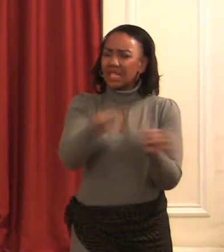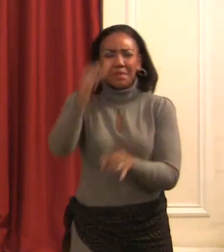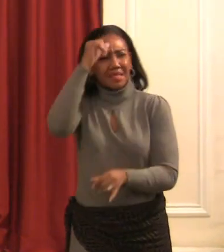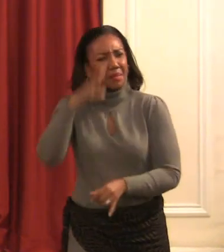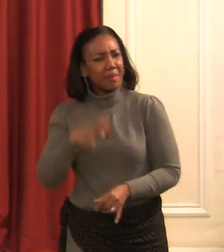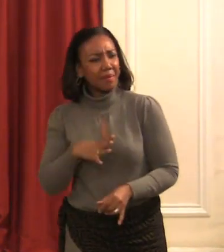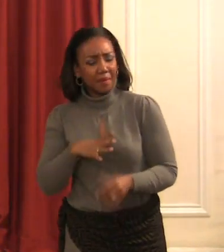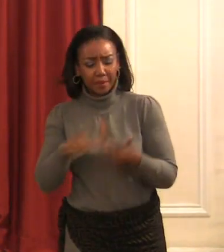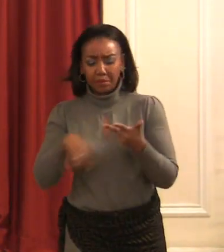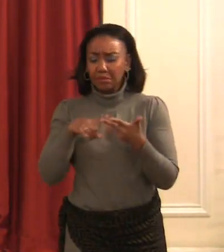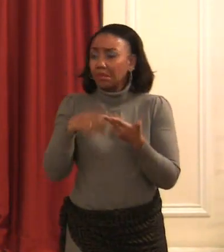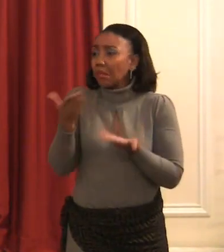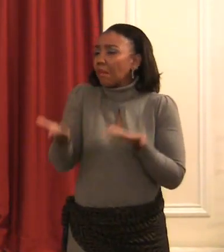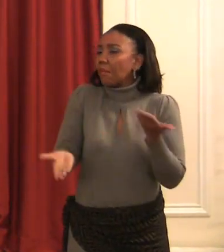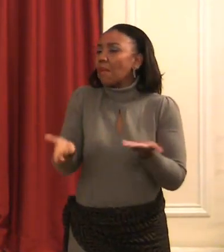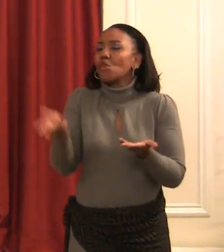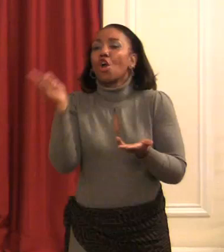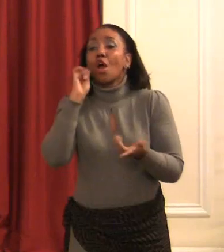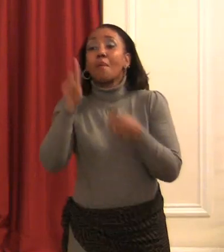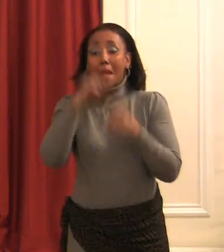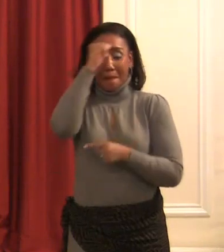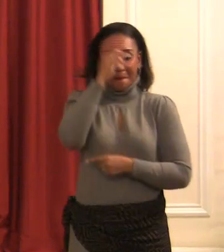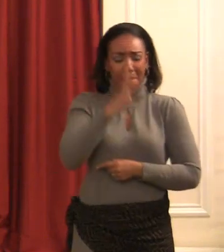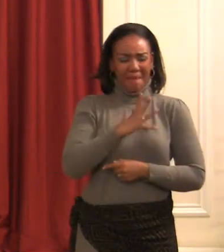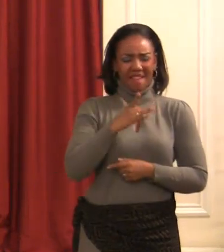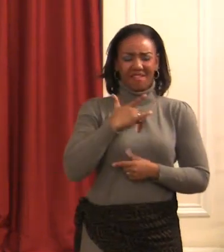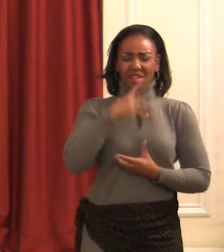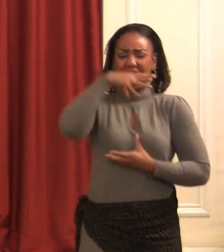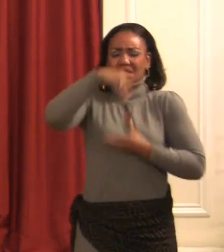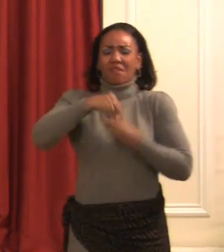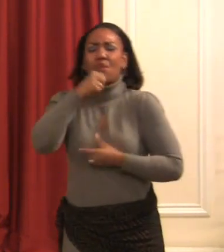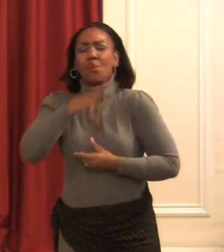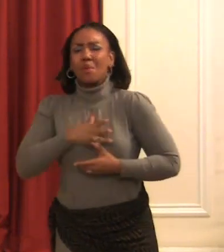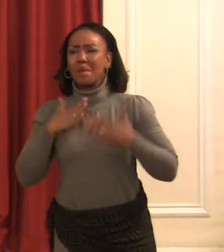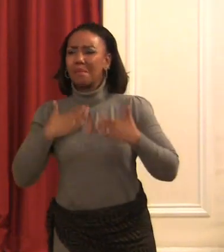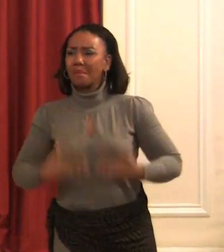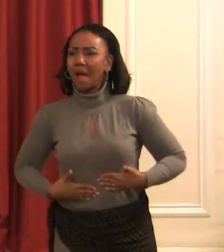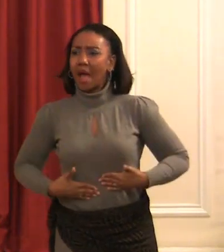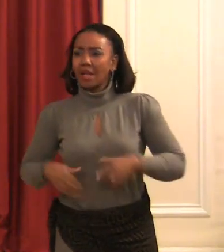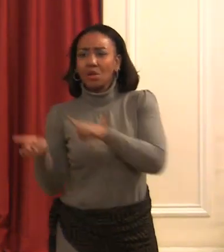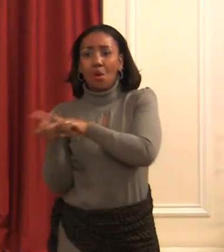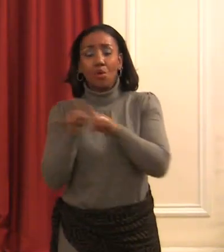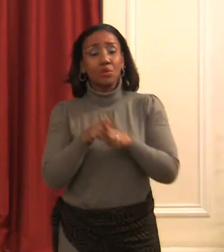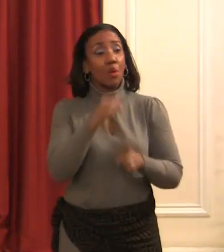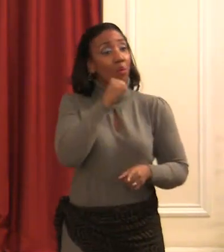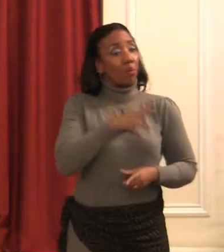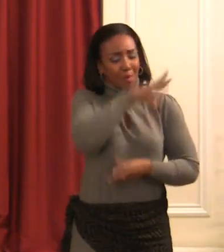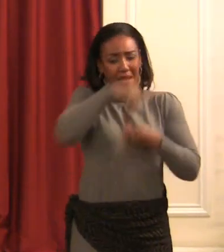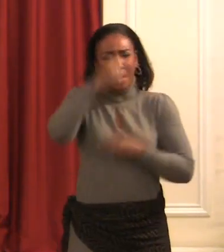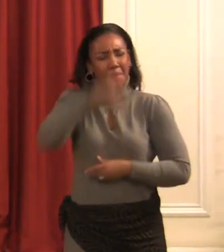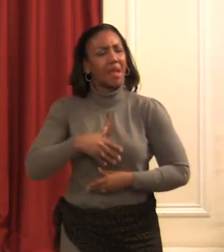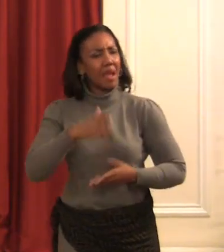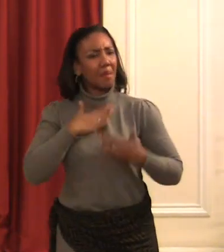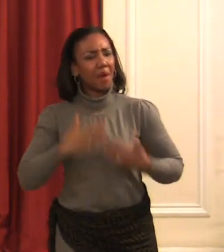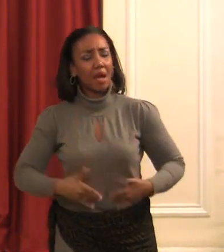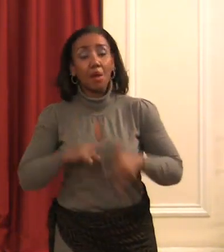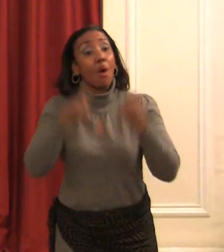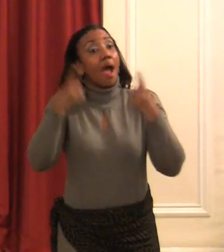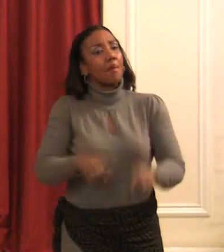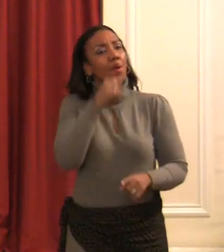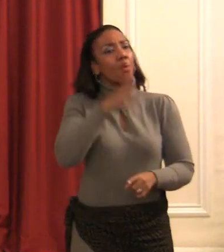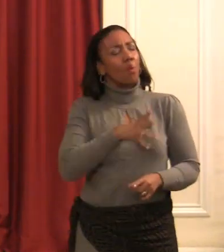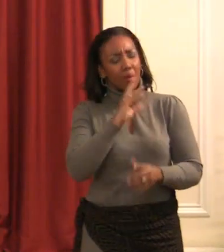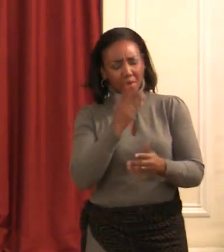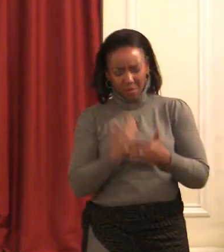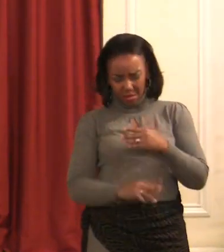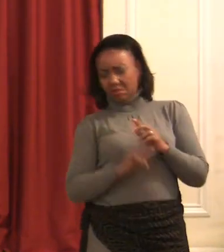died, of men trapped in female hosts and vice versa, the woman who woke one morning to find that